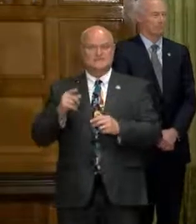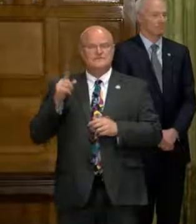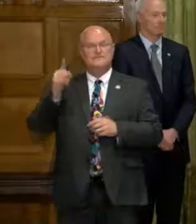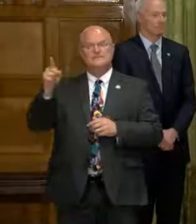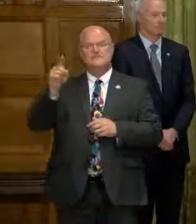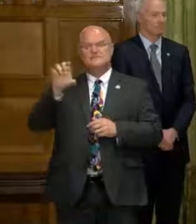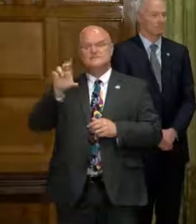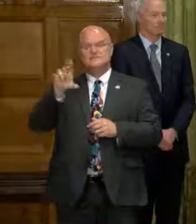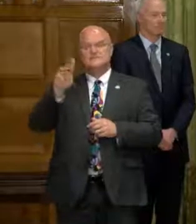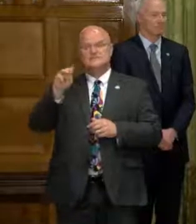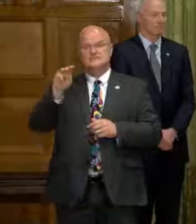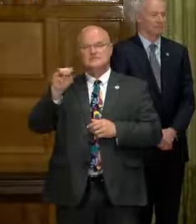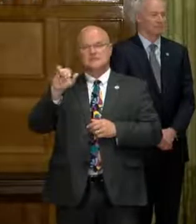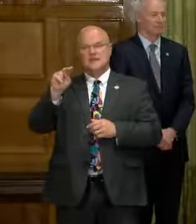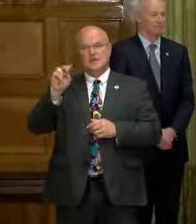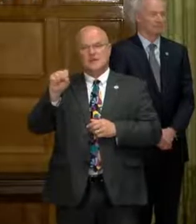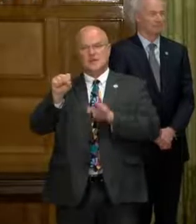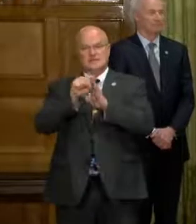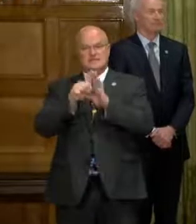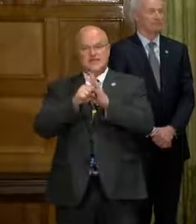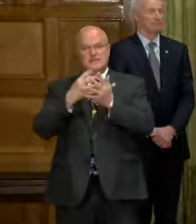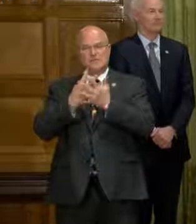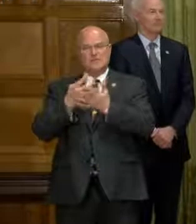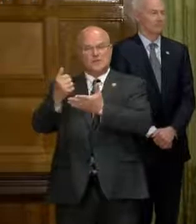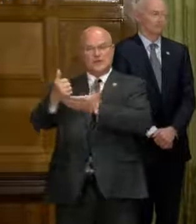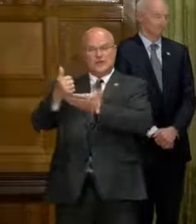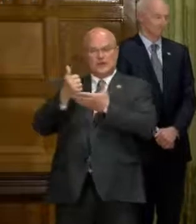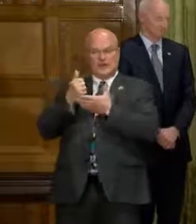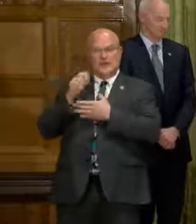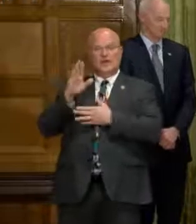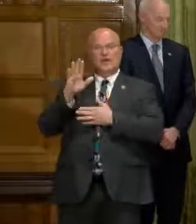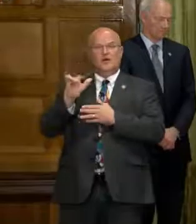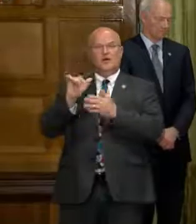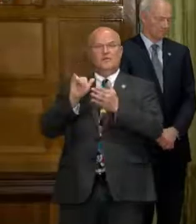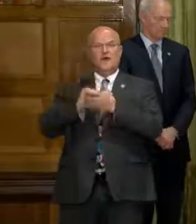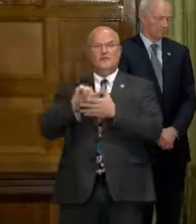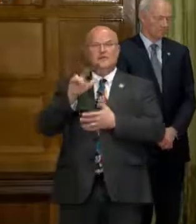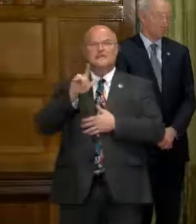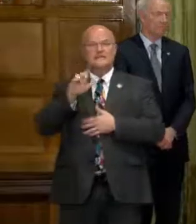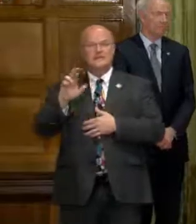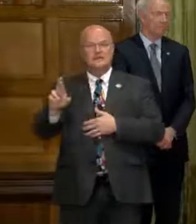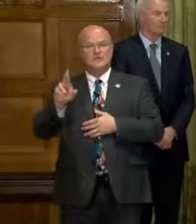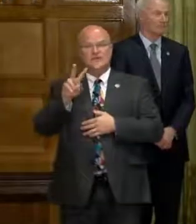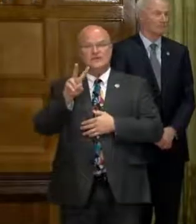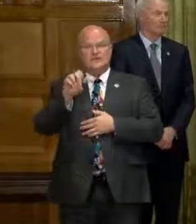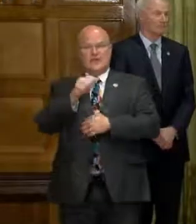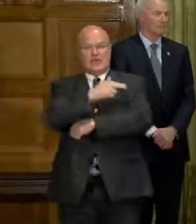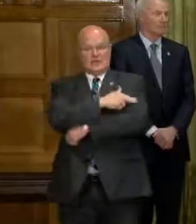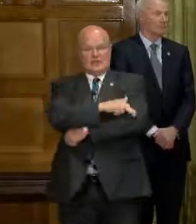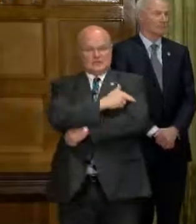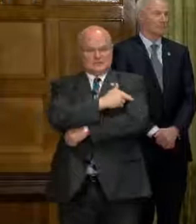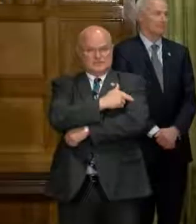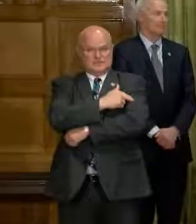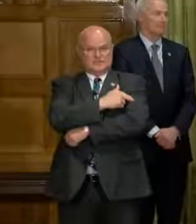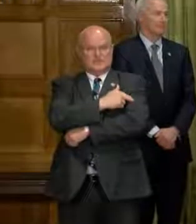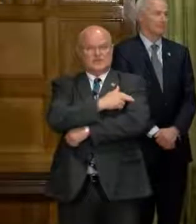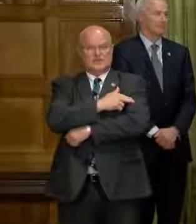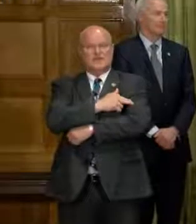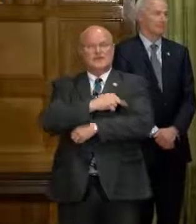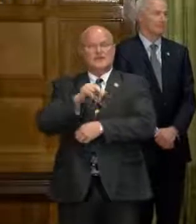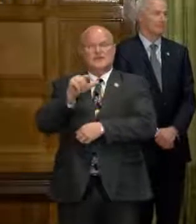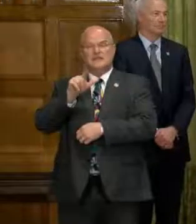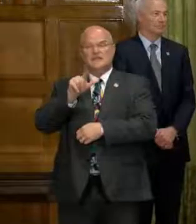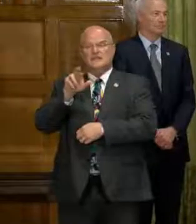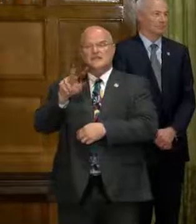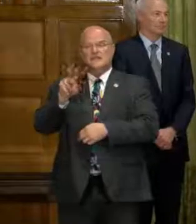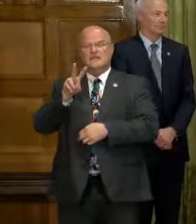State Prison, we have been assisted in our efforts by the Little Rock VA Hospital. They began